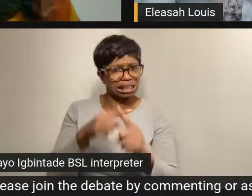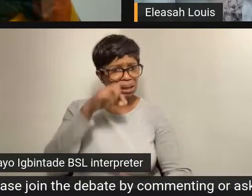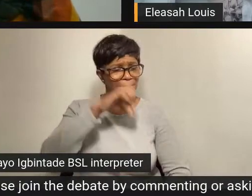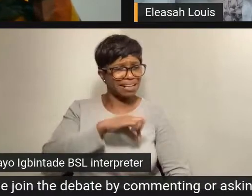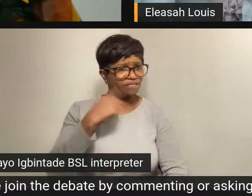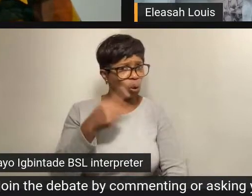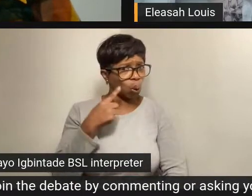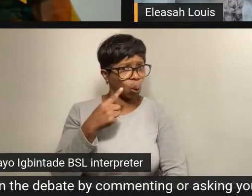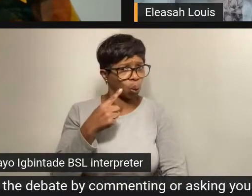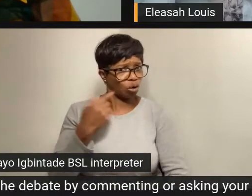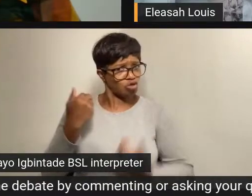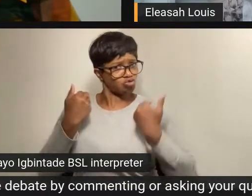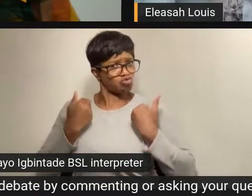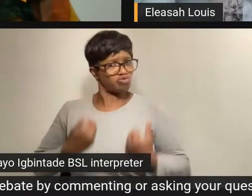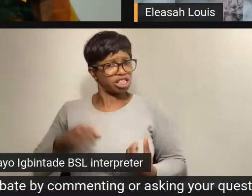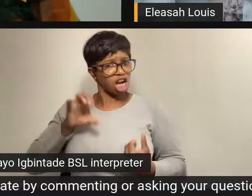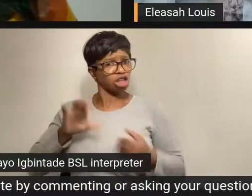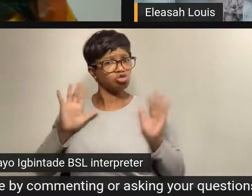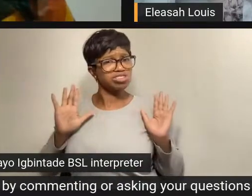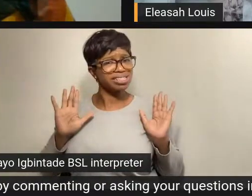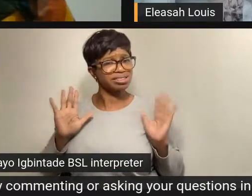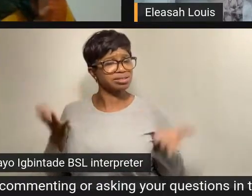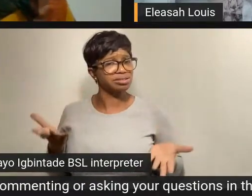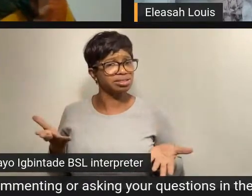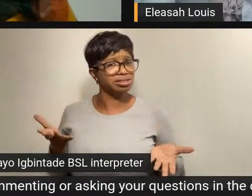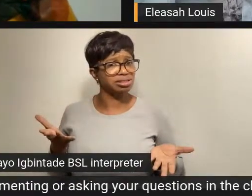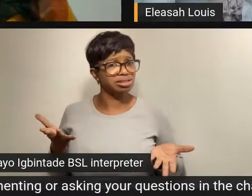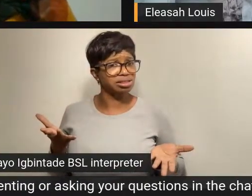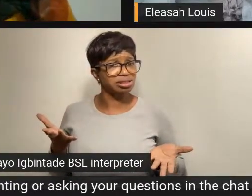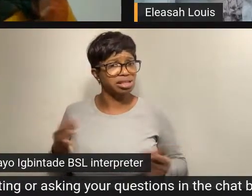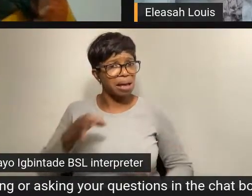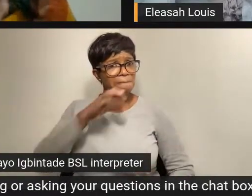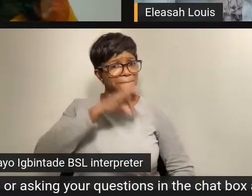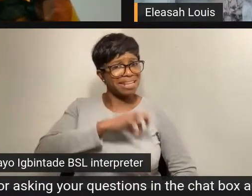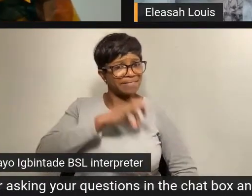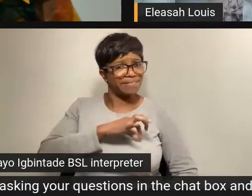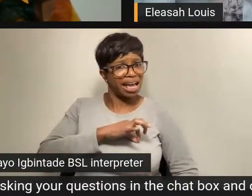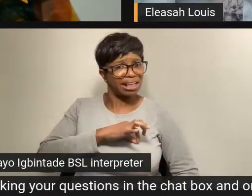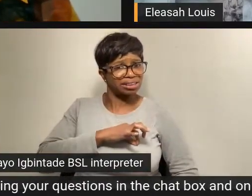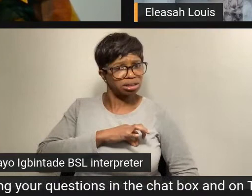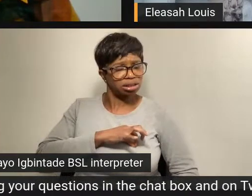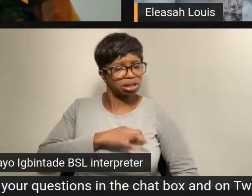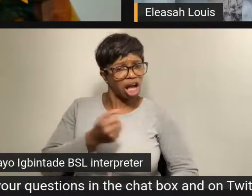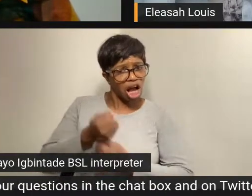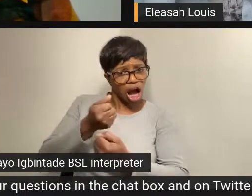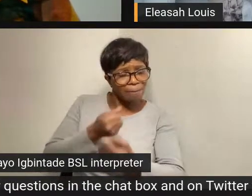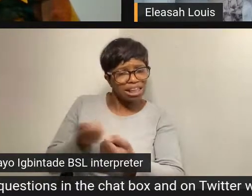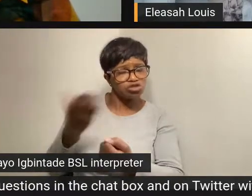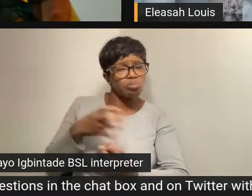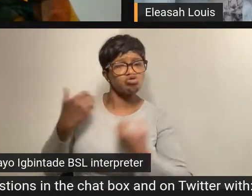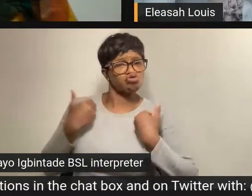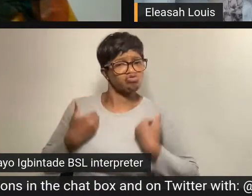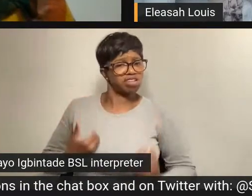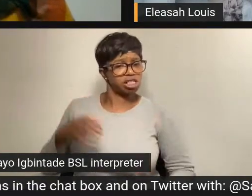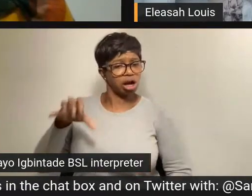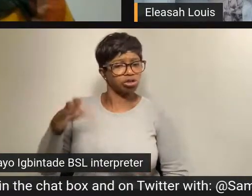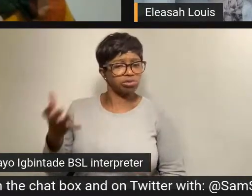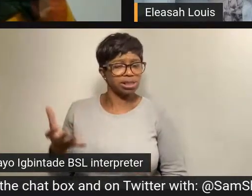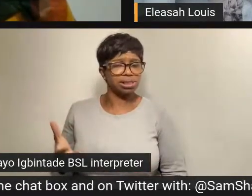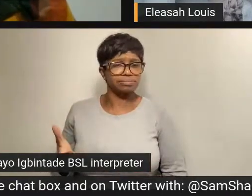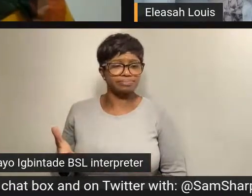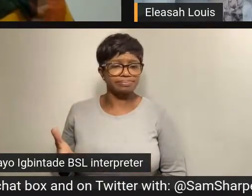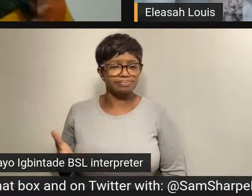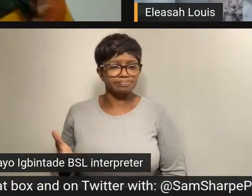only the rich countries, that benefits companies from the rich countries, right? If